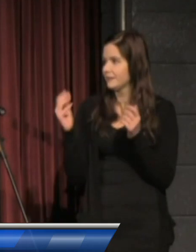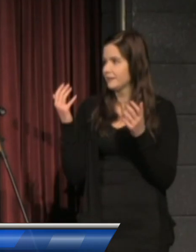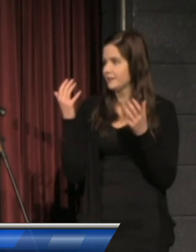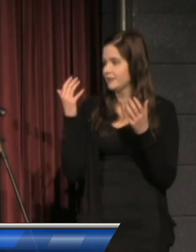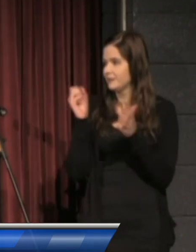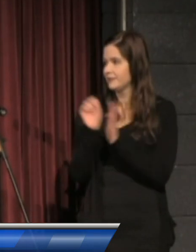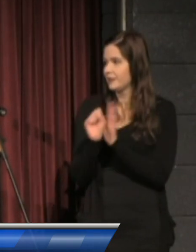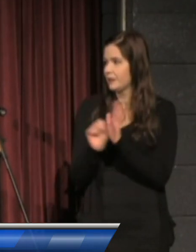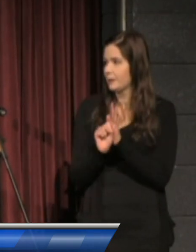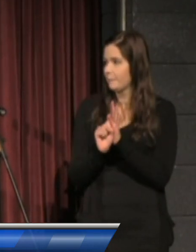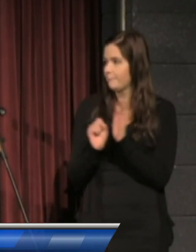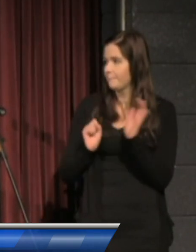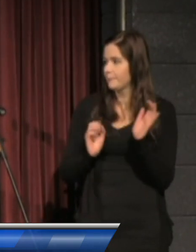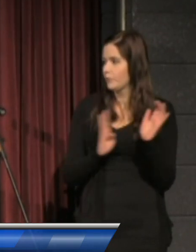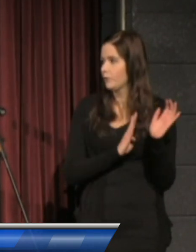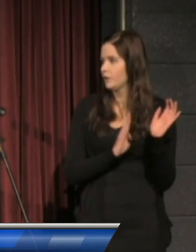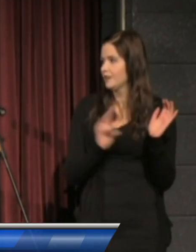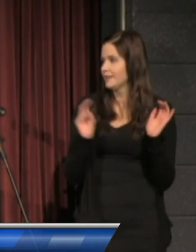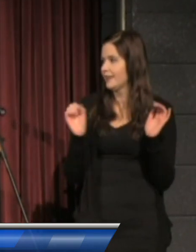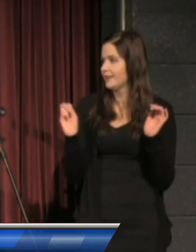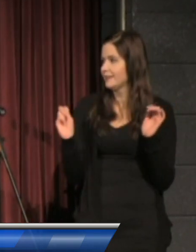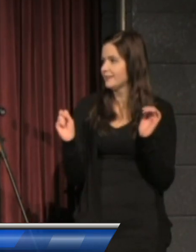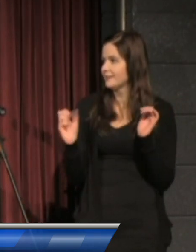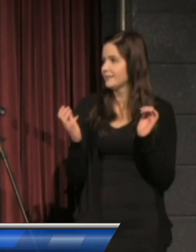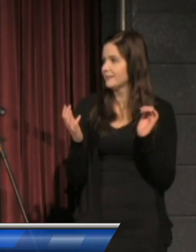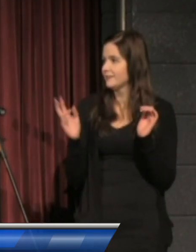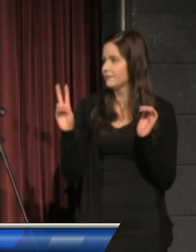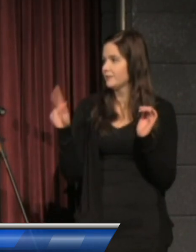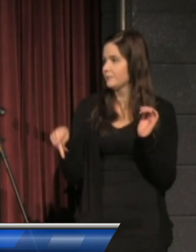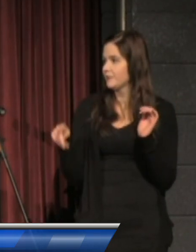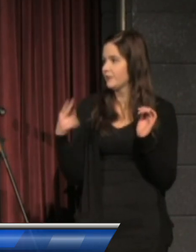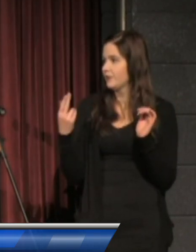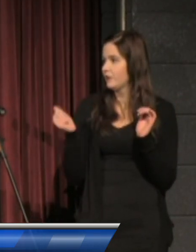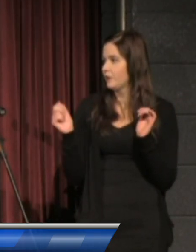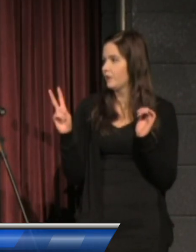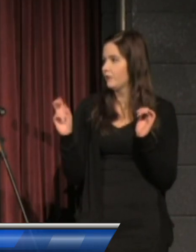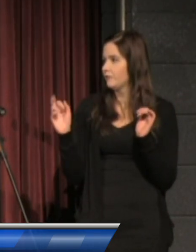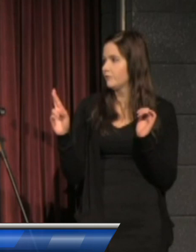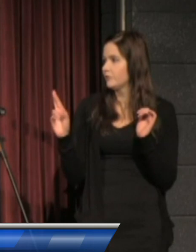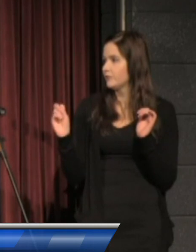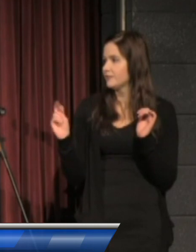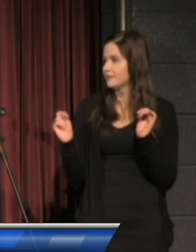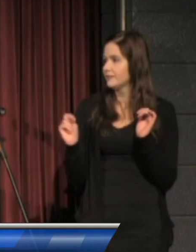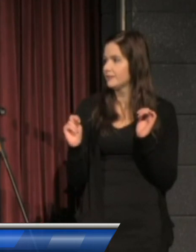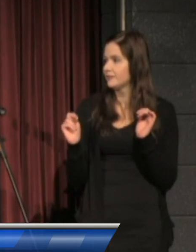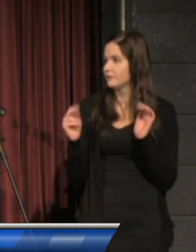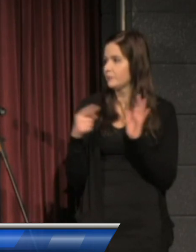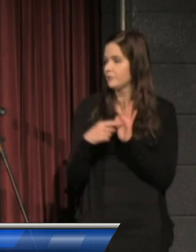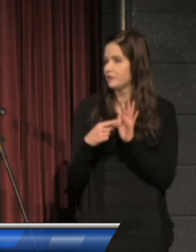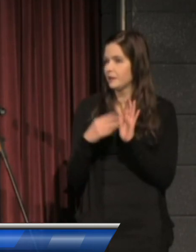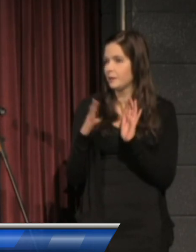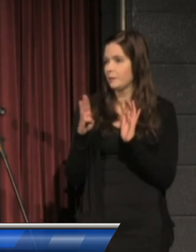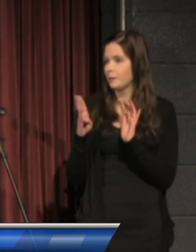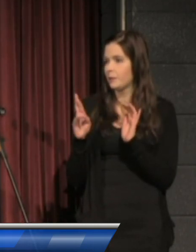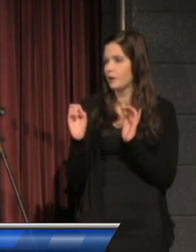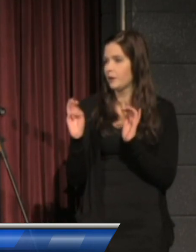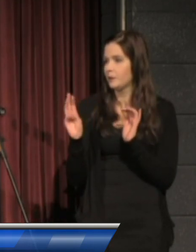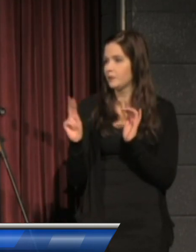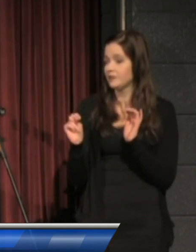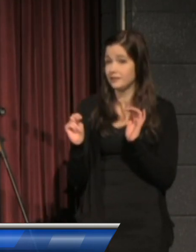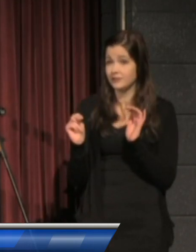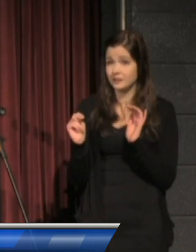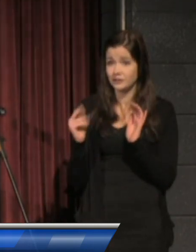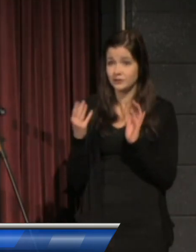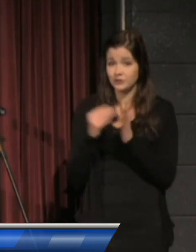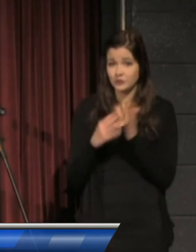President Kurtz, VP Halverson, Faculty Senate Representative Brown, Student Speaker Sears,